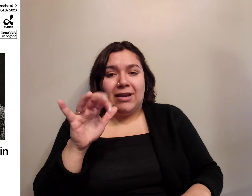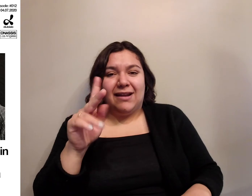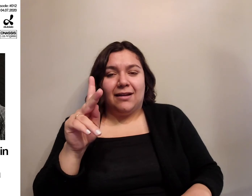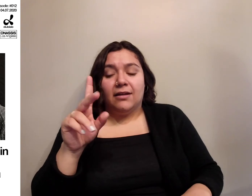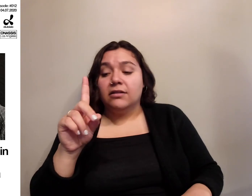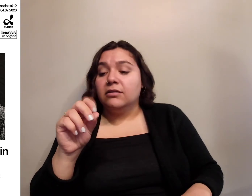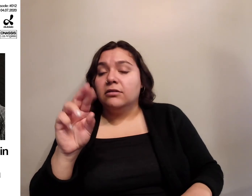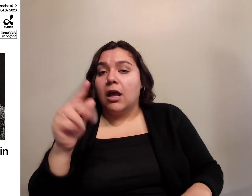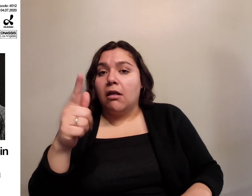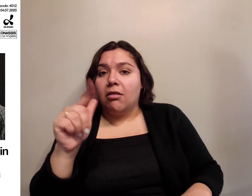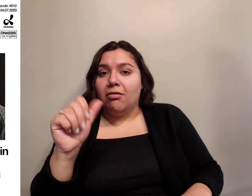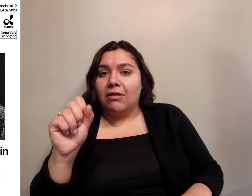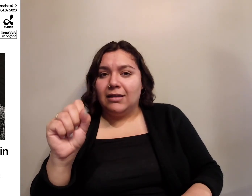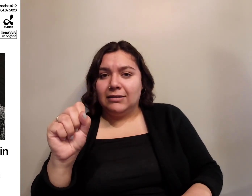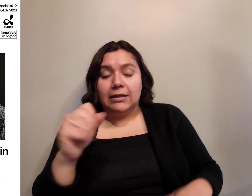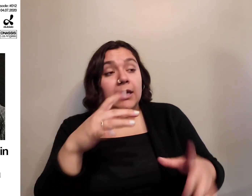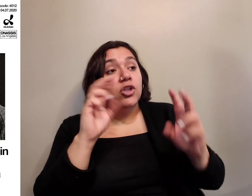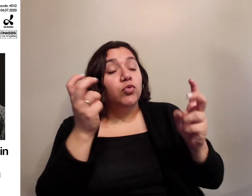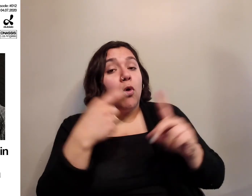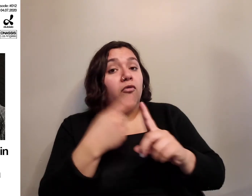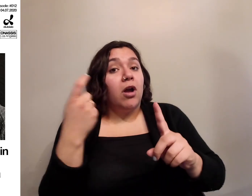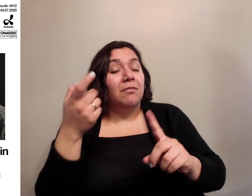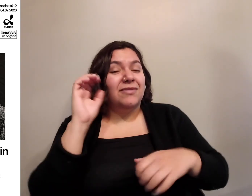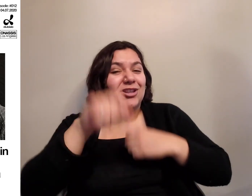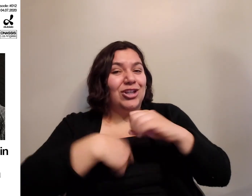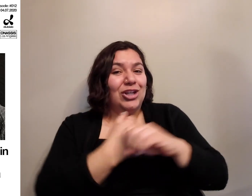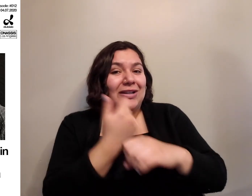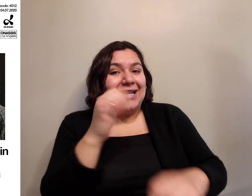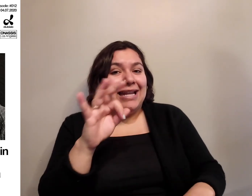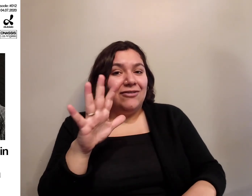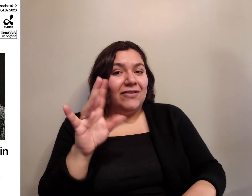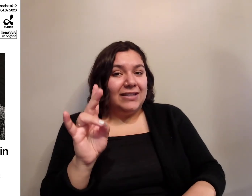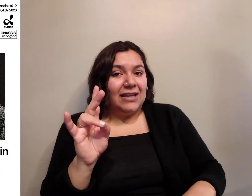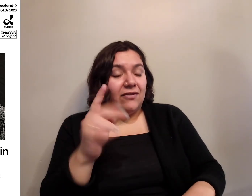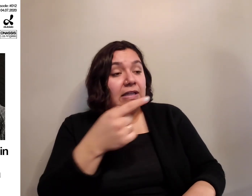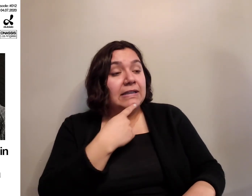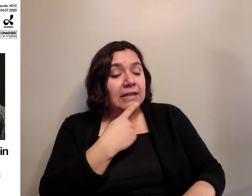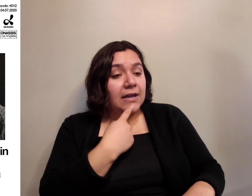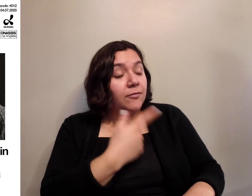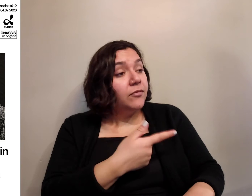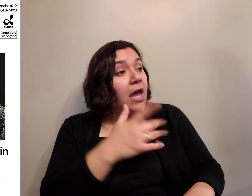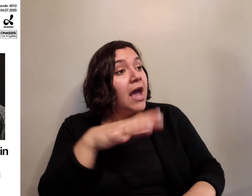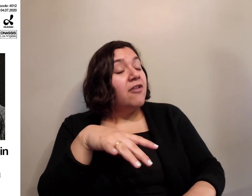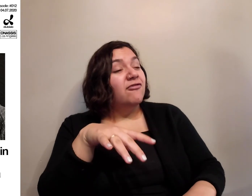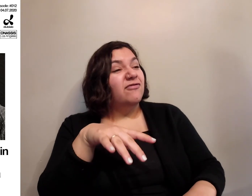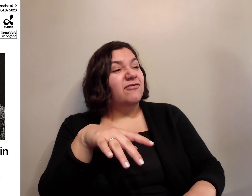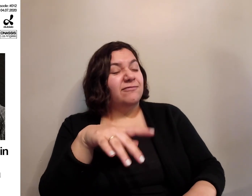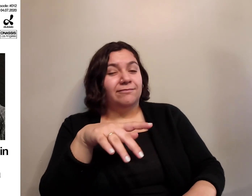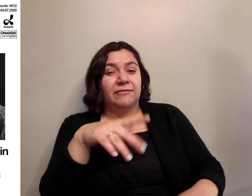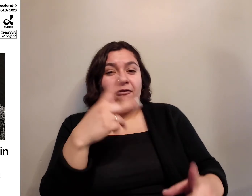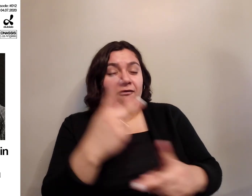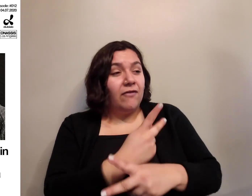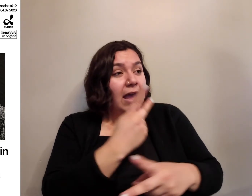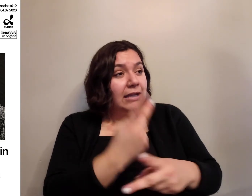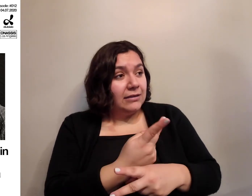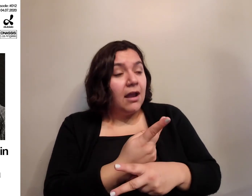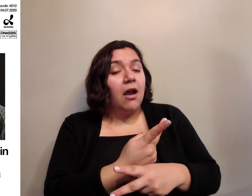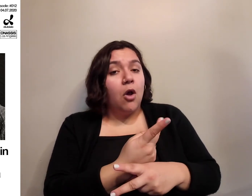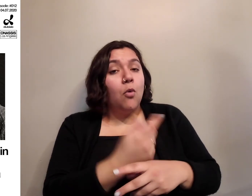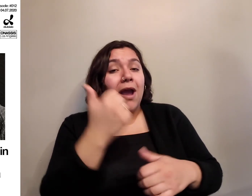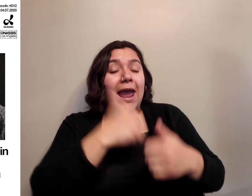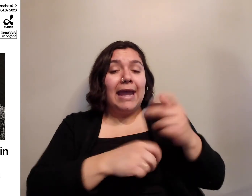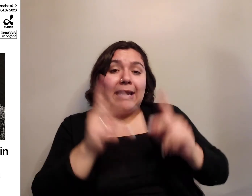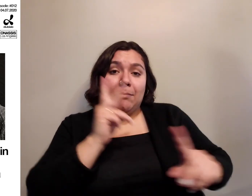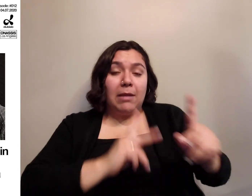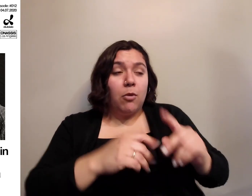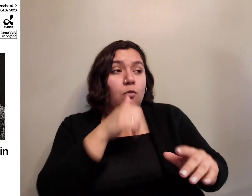a quotation from 1957 where he says, "Find out just what any people will